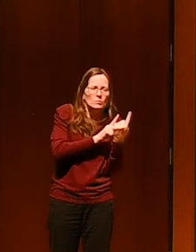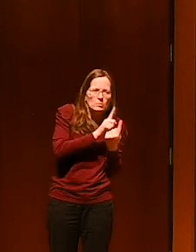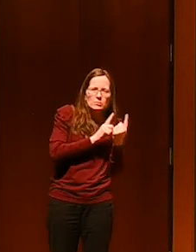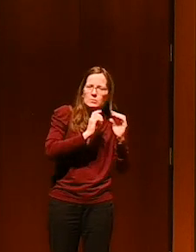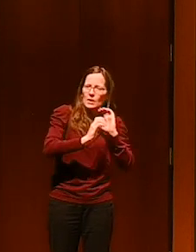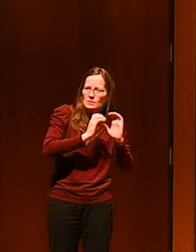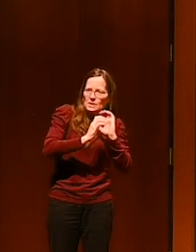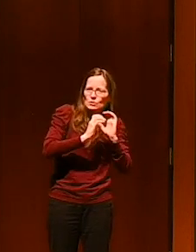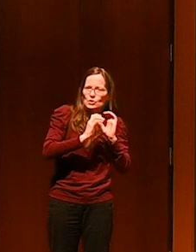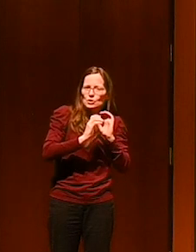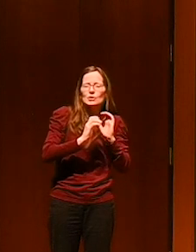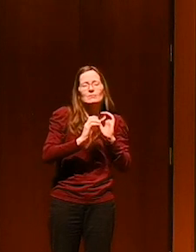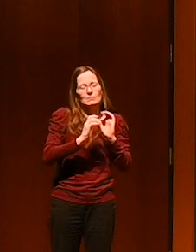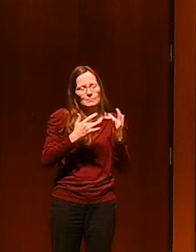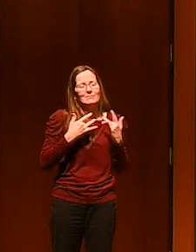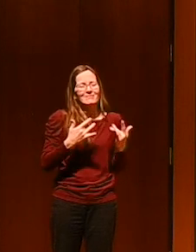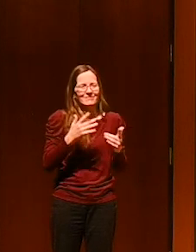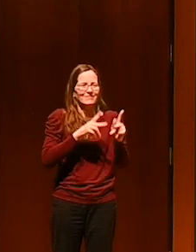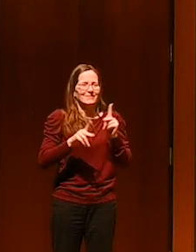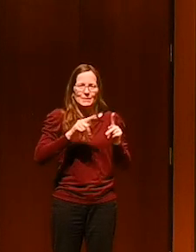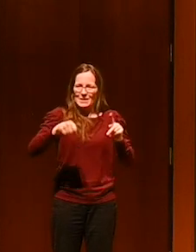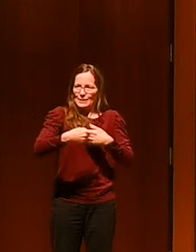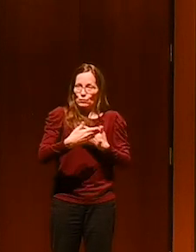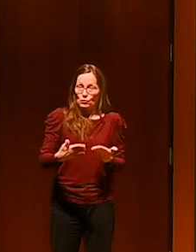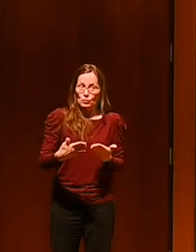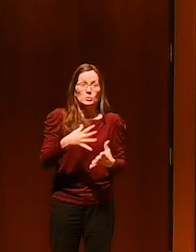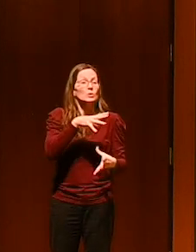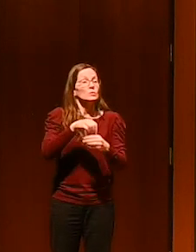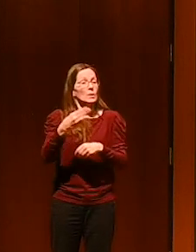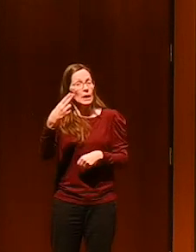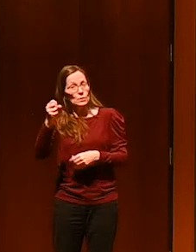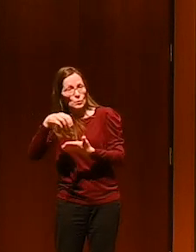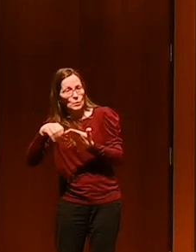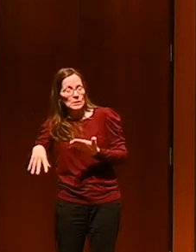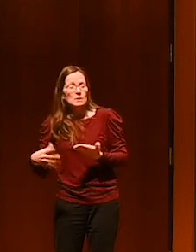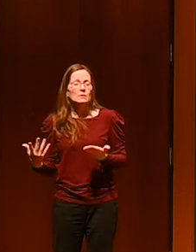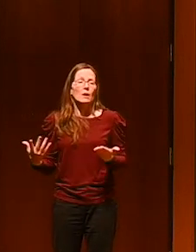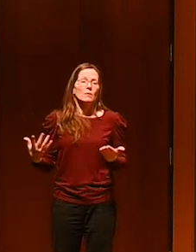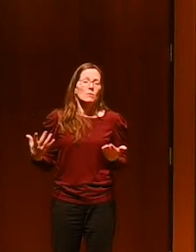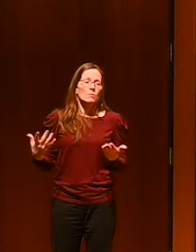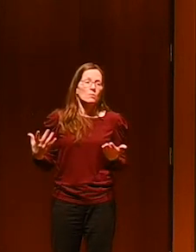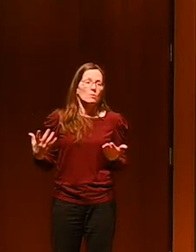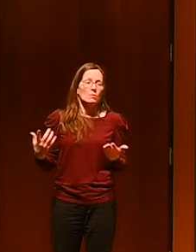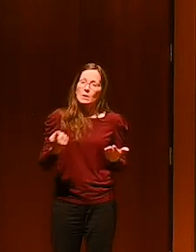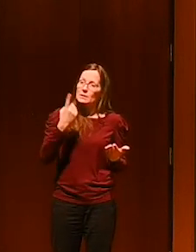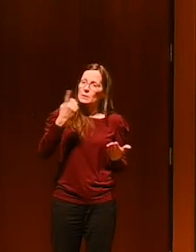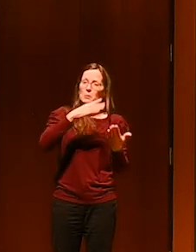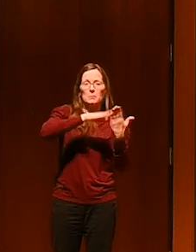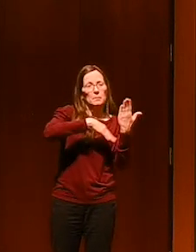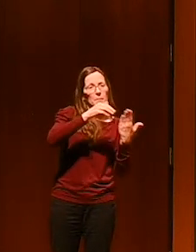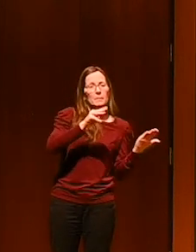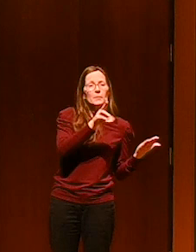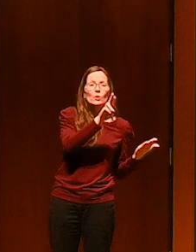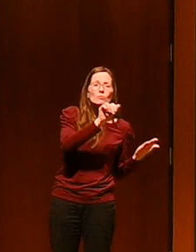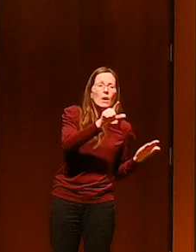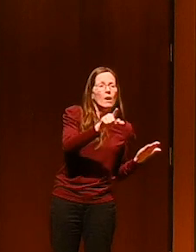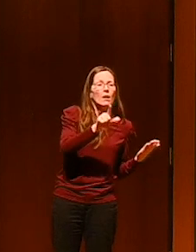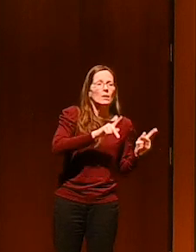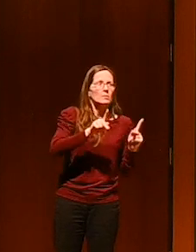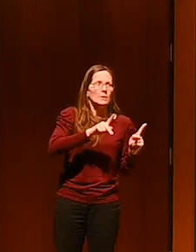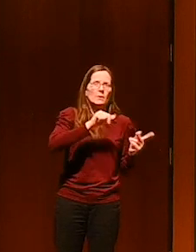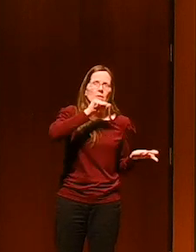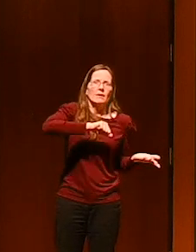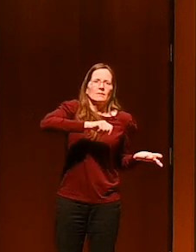many members in this room, but it might also include high school students and, you know, someone who painted a mural 10 years ago that people love,